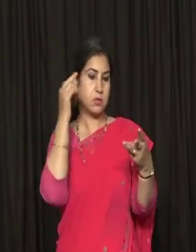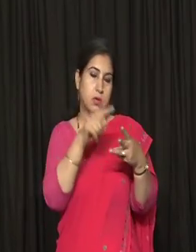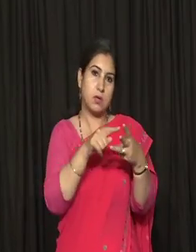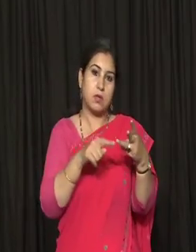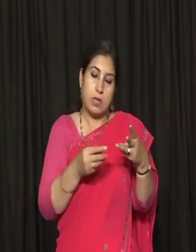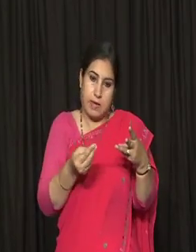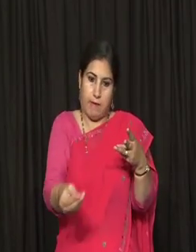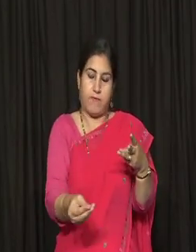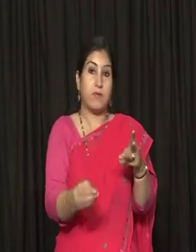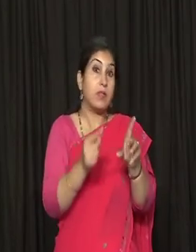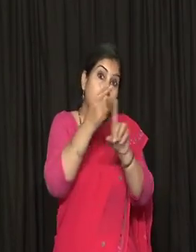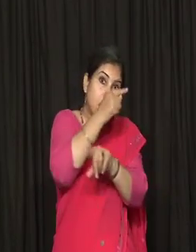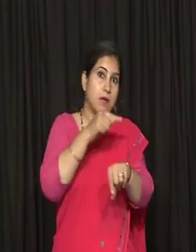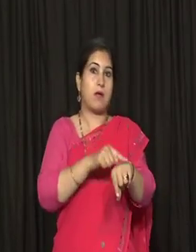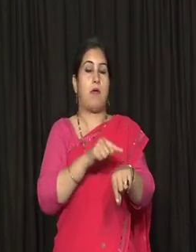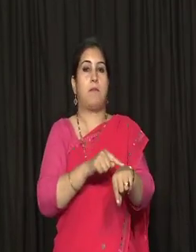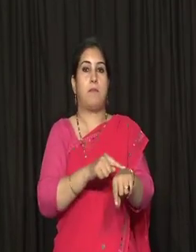to the world by this revolution.